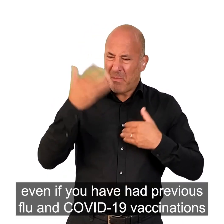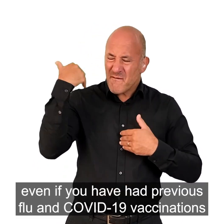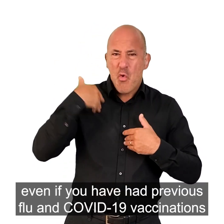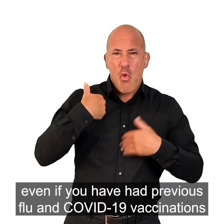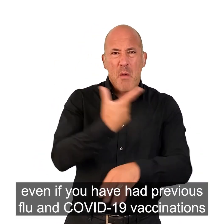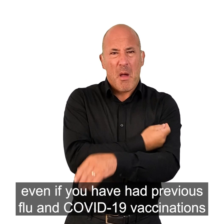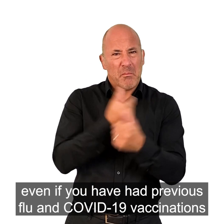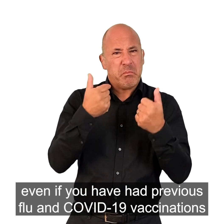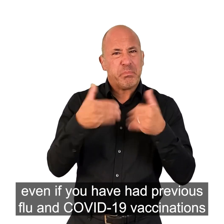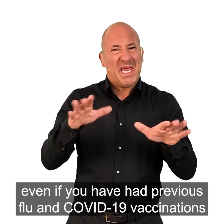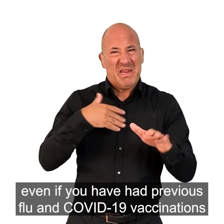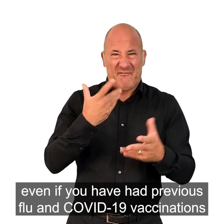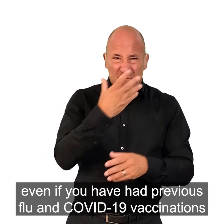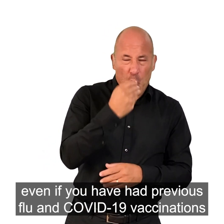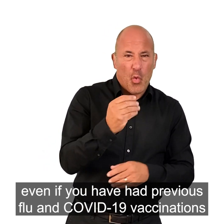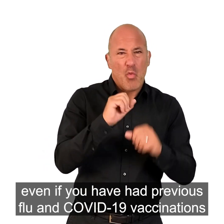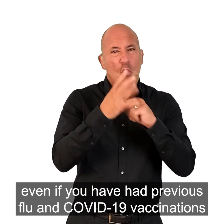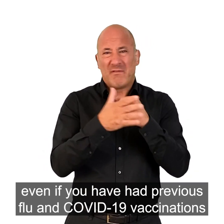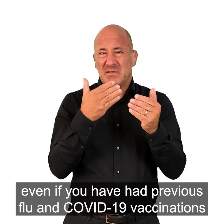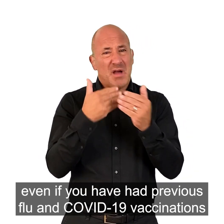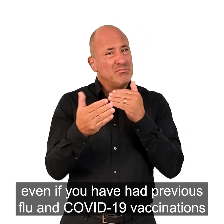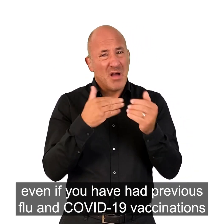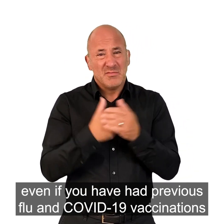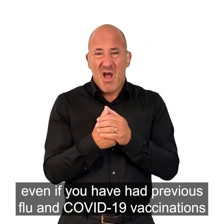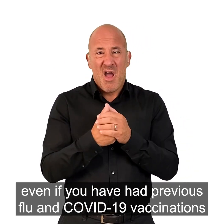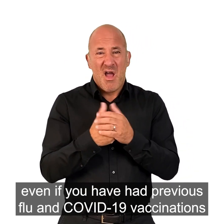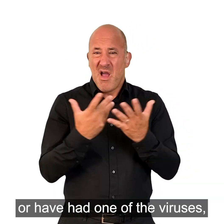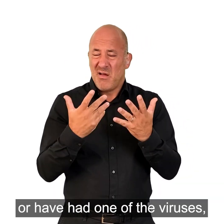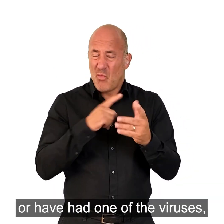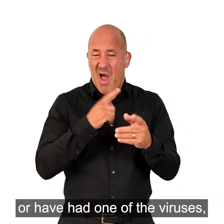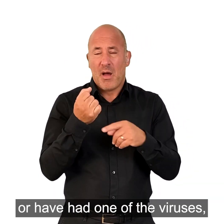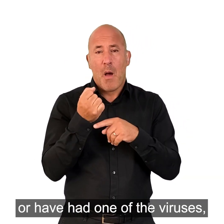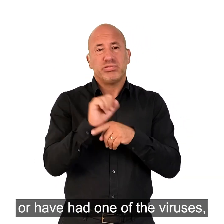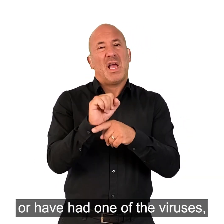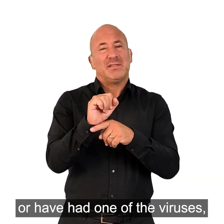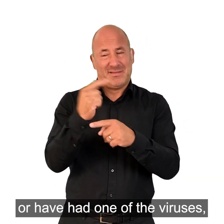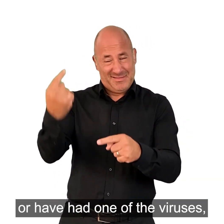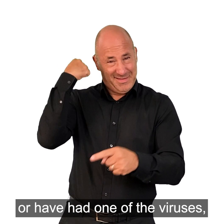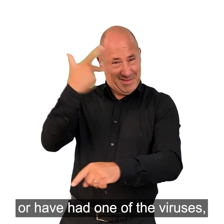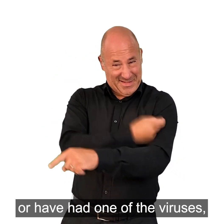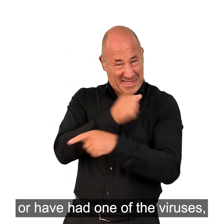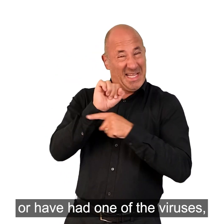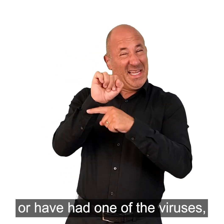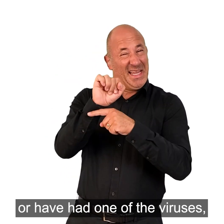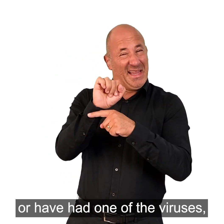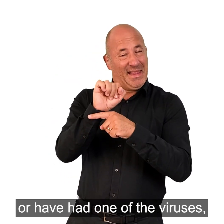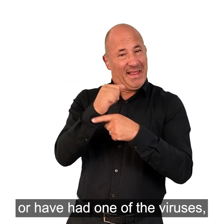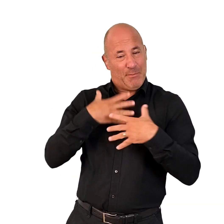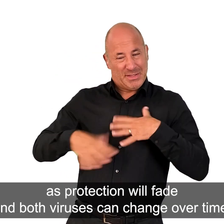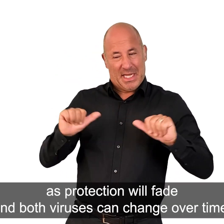Even if you have had previous flu and COVID-19 vaccinations or have had one of the viruses,